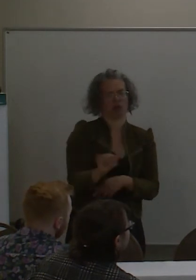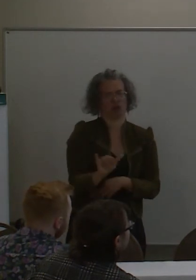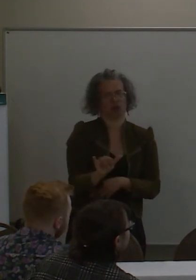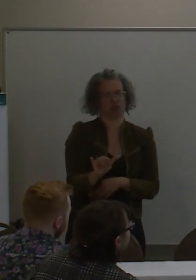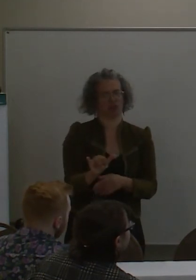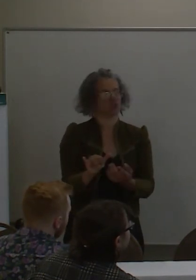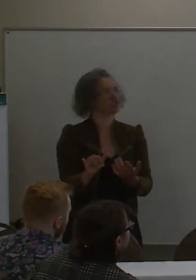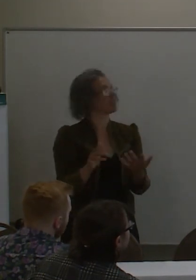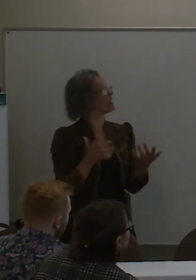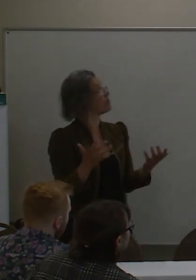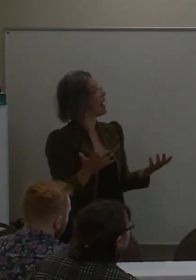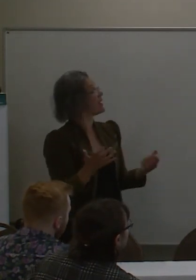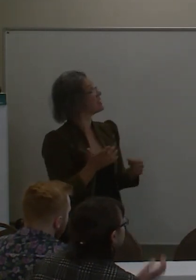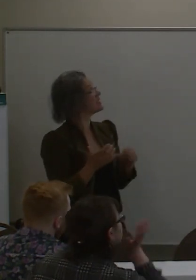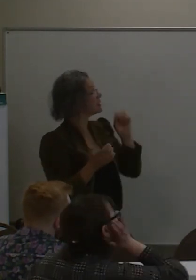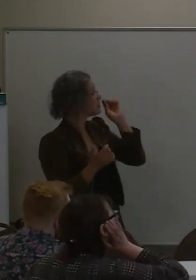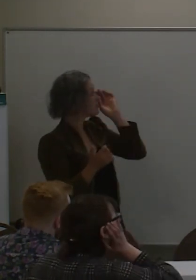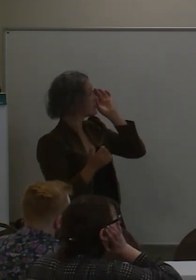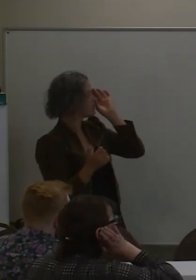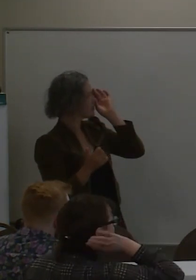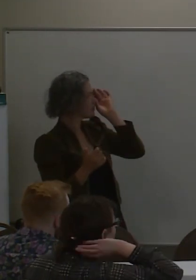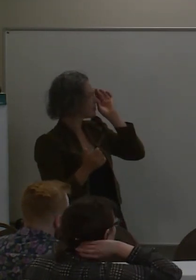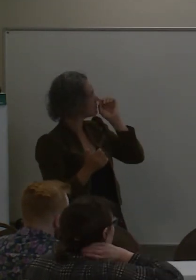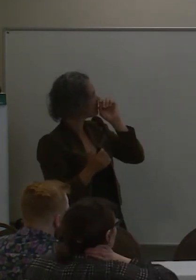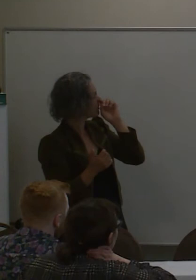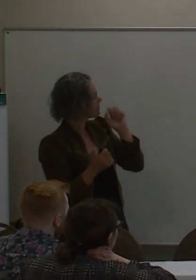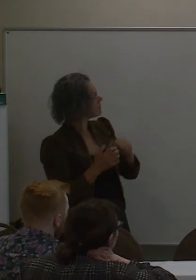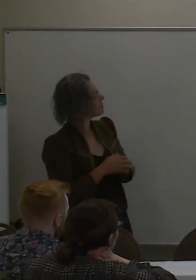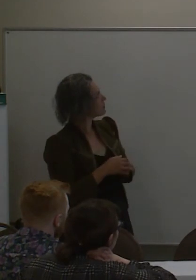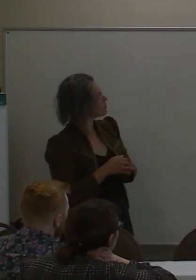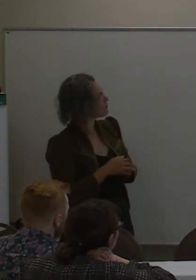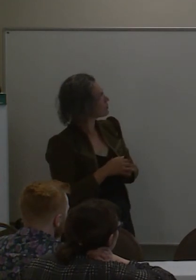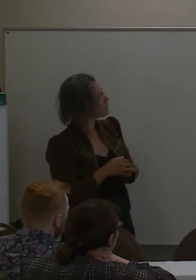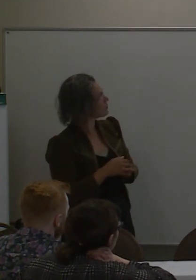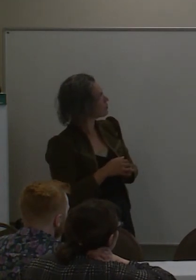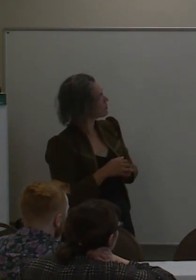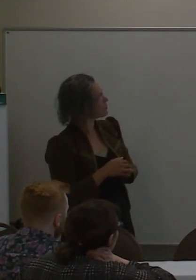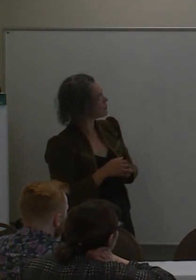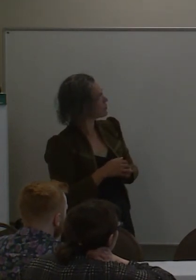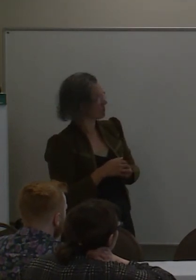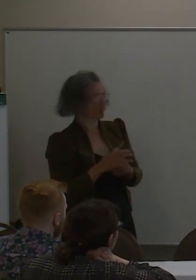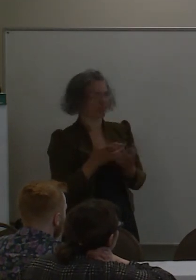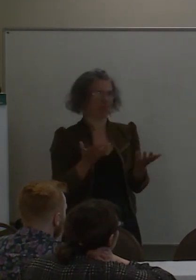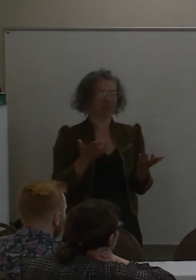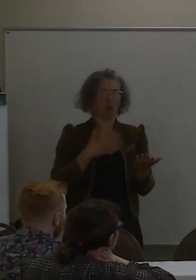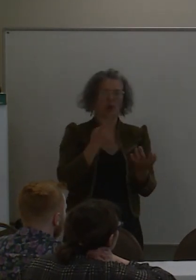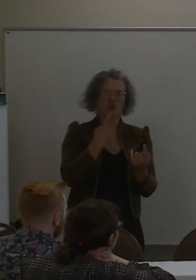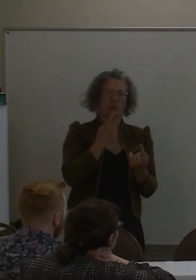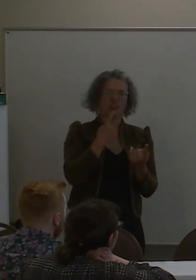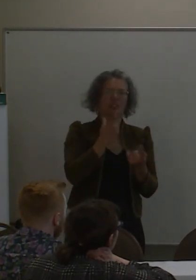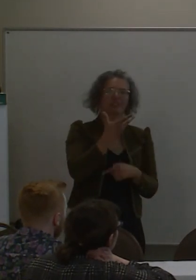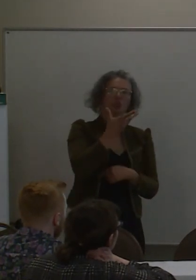about democratization of digital collections. Talk about, just want to mention usage.